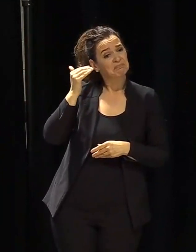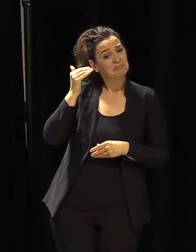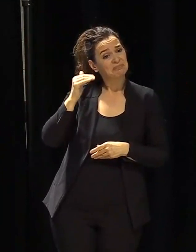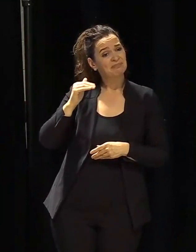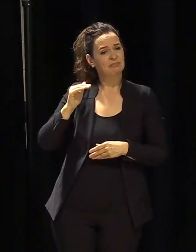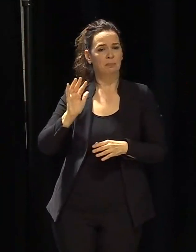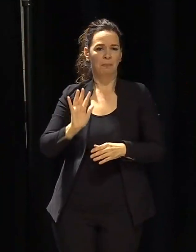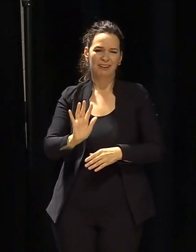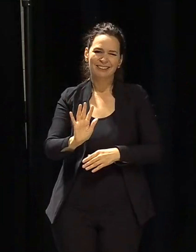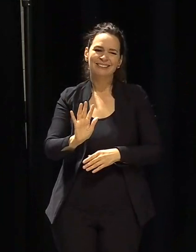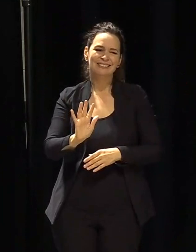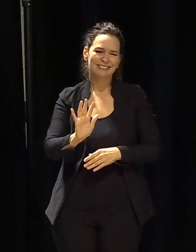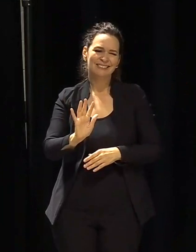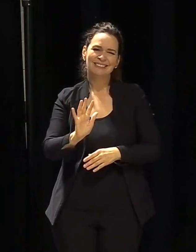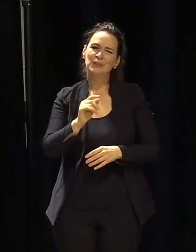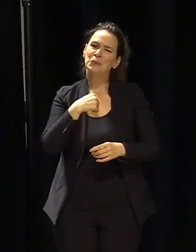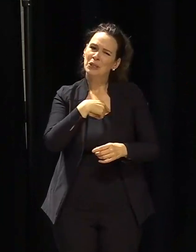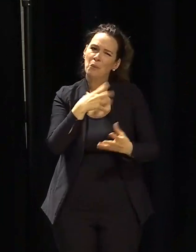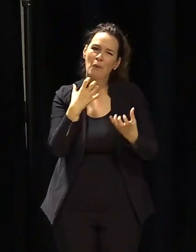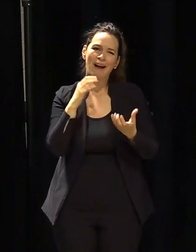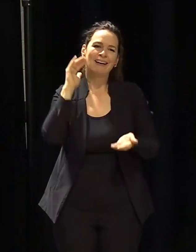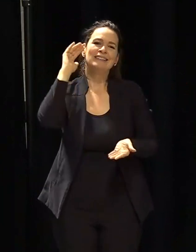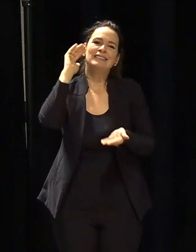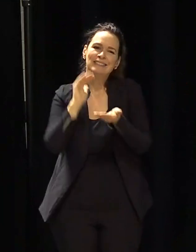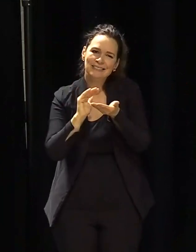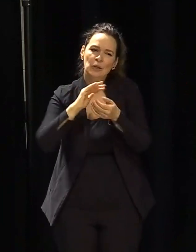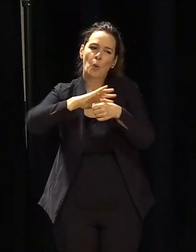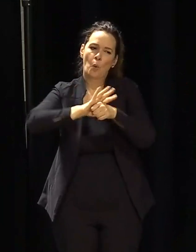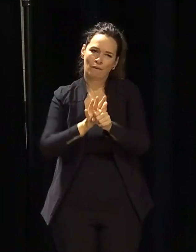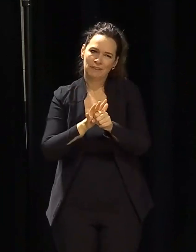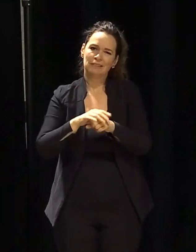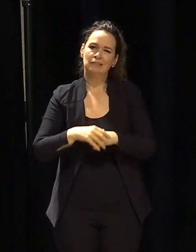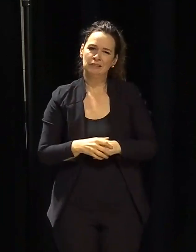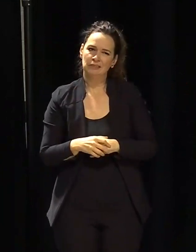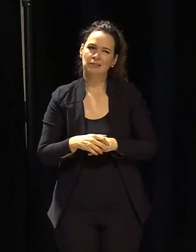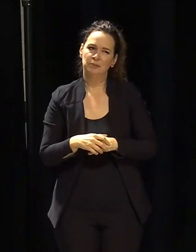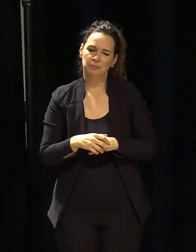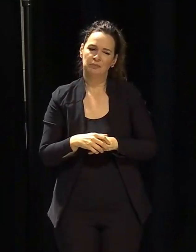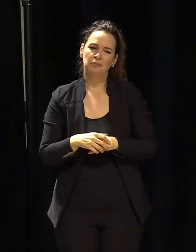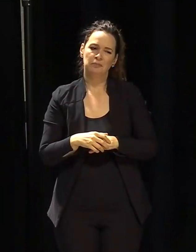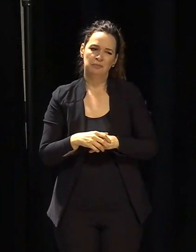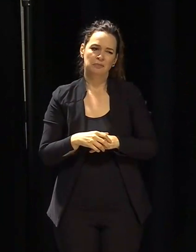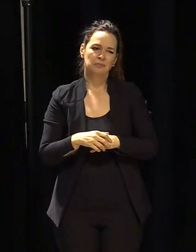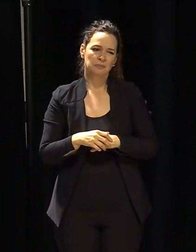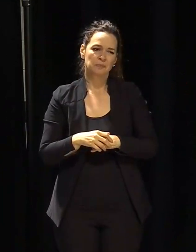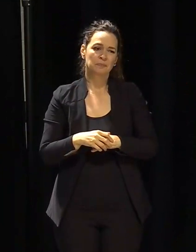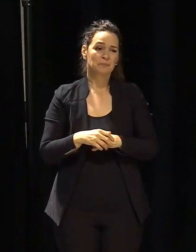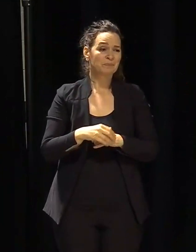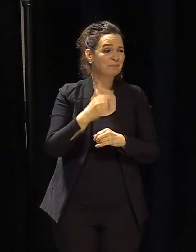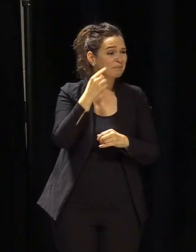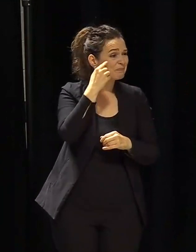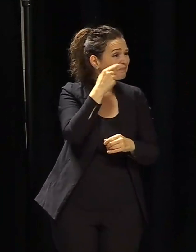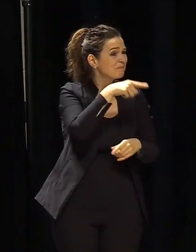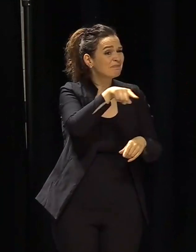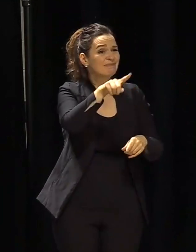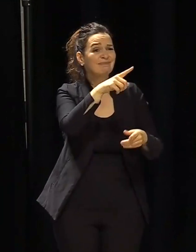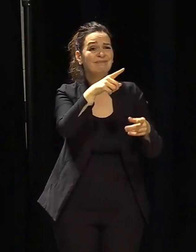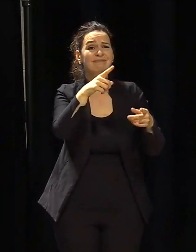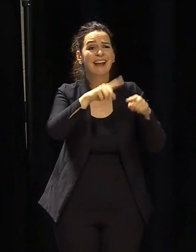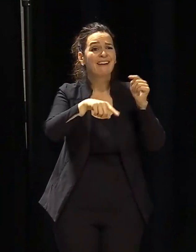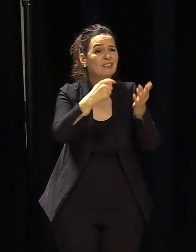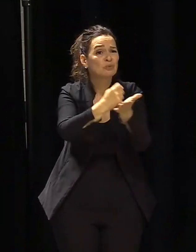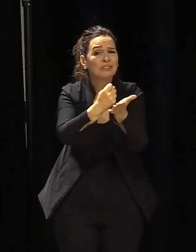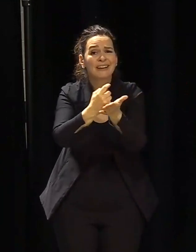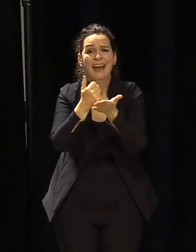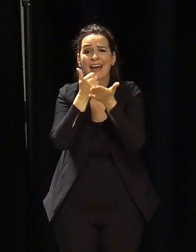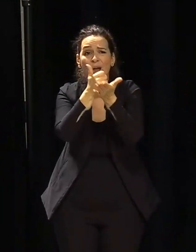rate, it still doesn't meet the mark if we can't treat our sick. So that's why we need more from all of us